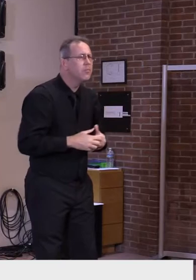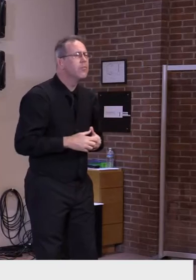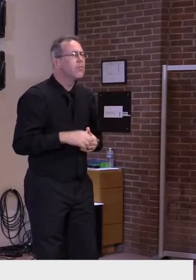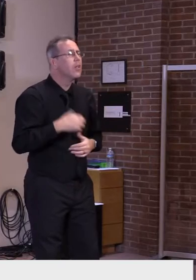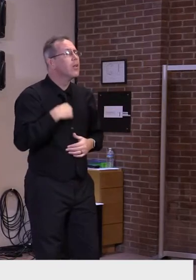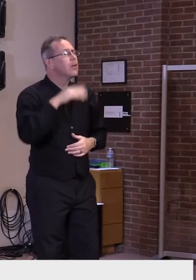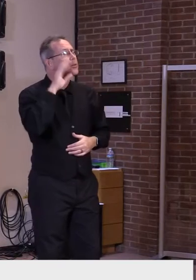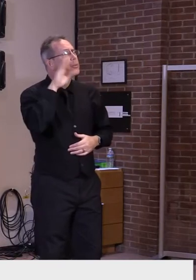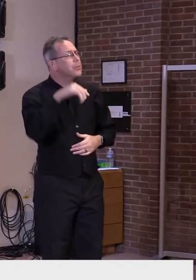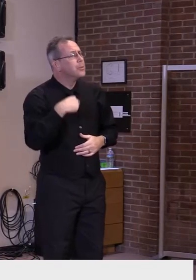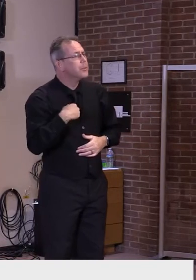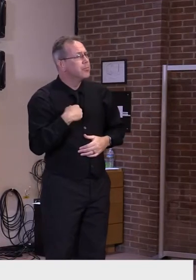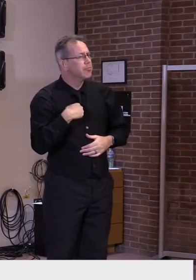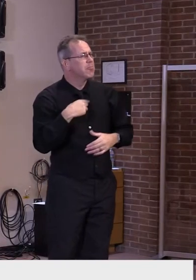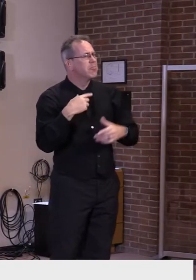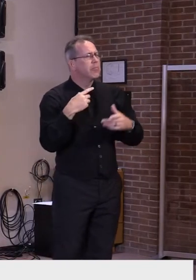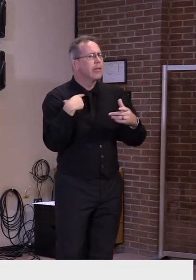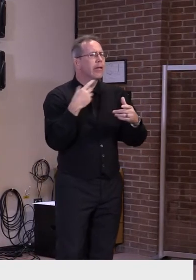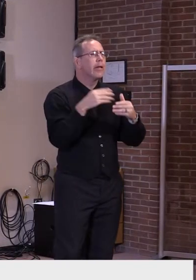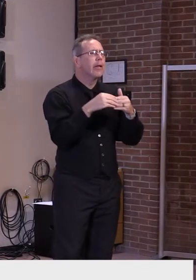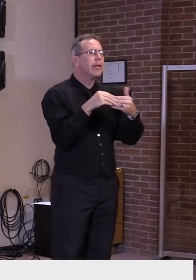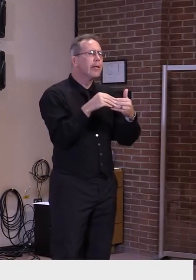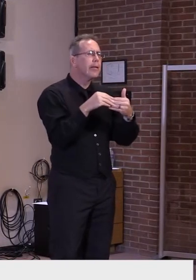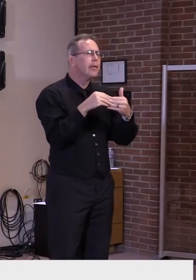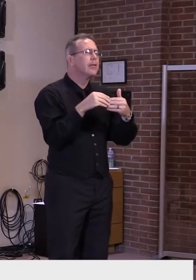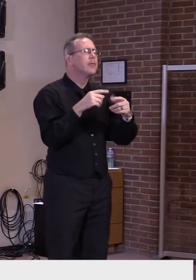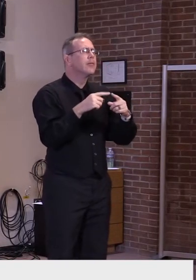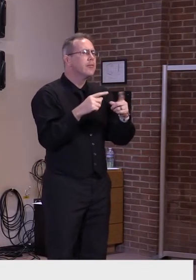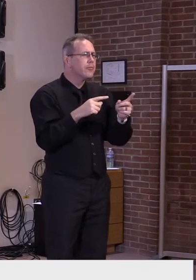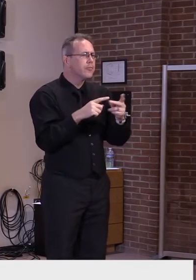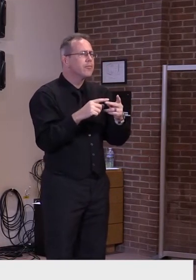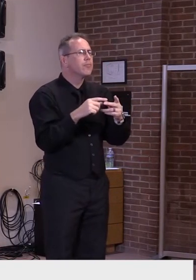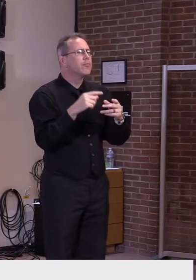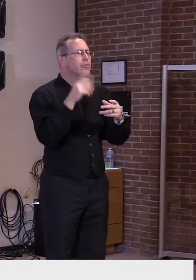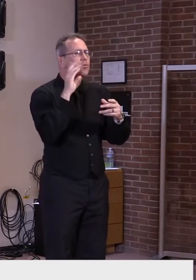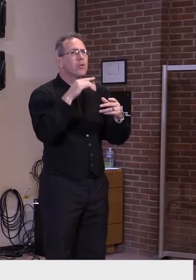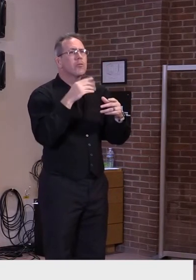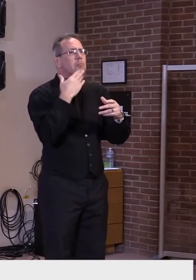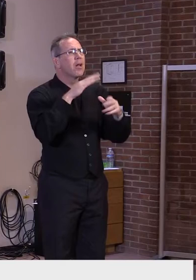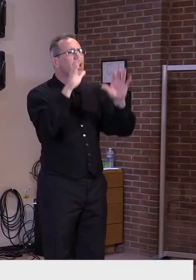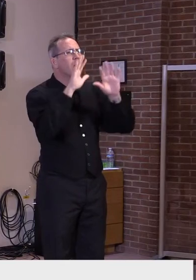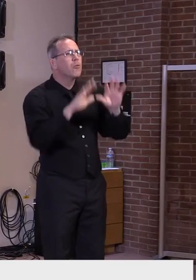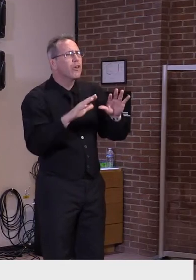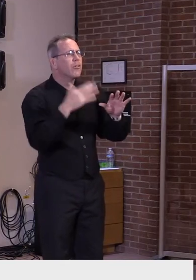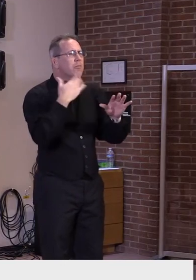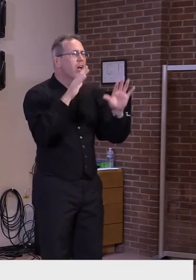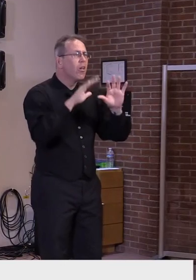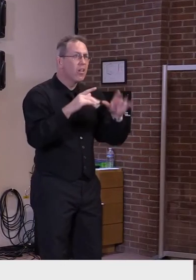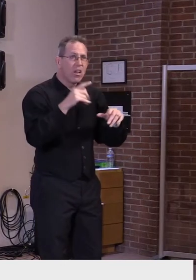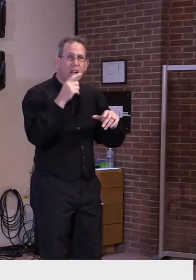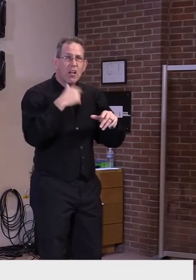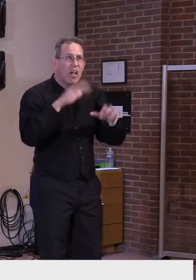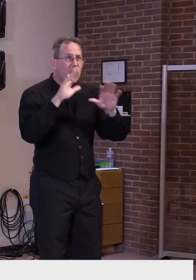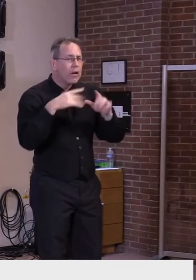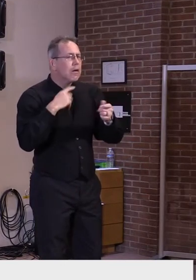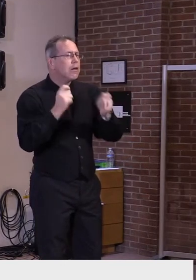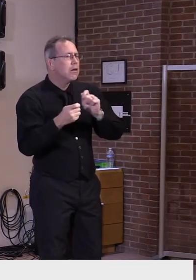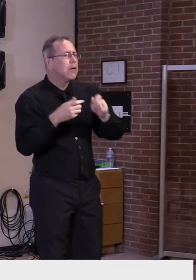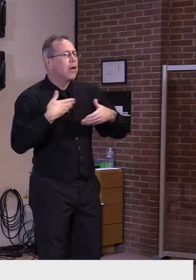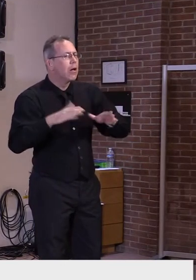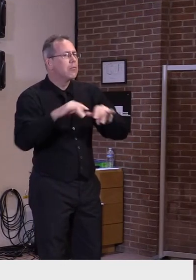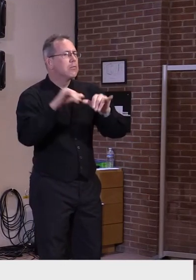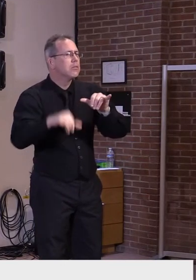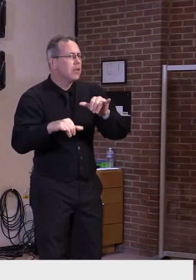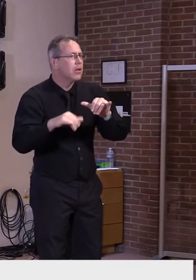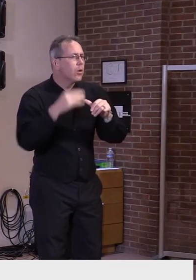sure that it doesn't go day to day, that we put it into place just before Thanksgiving, and it goes for 100 days